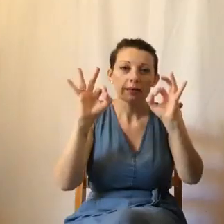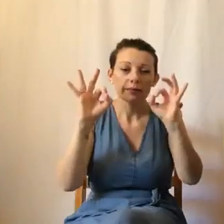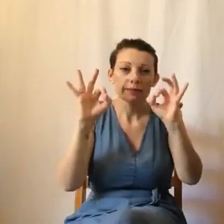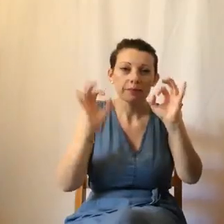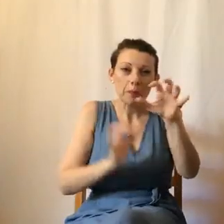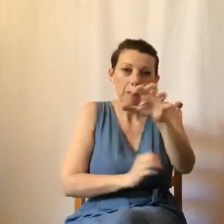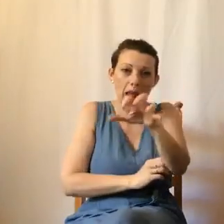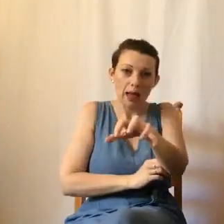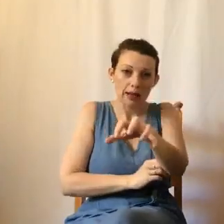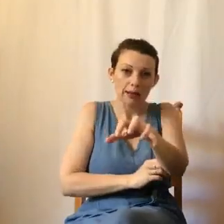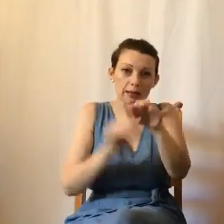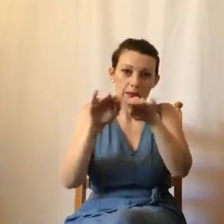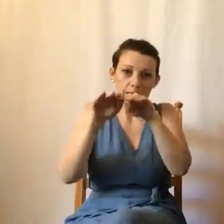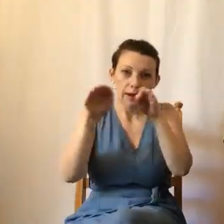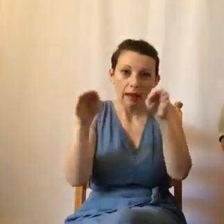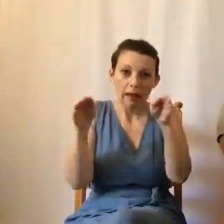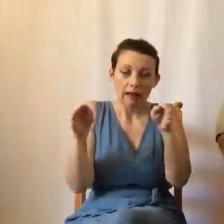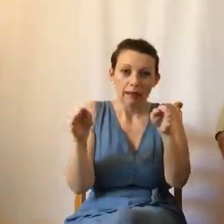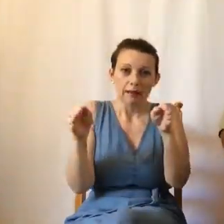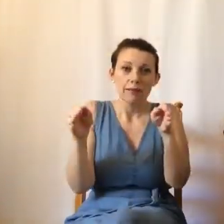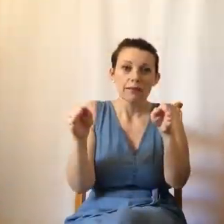There's the cave. Could be in Margate